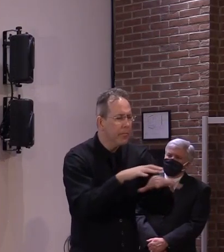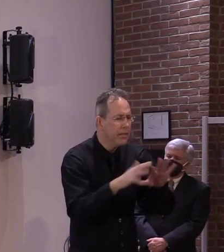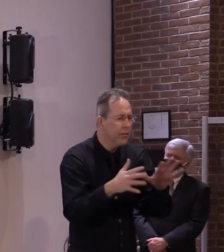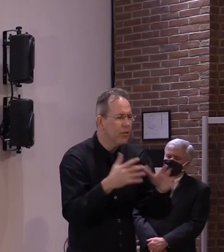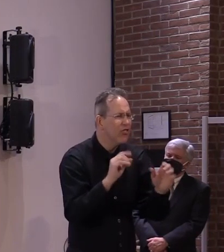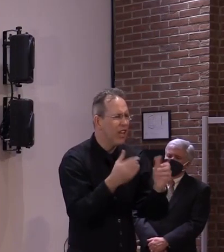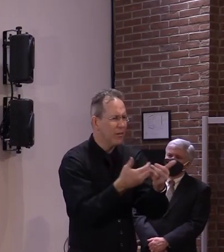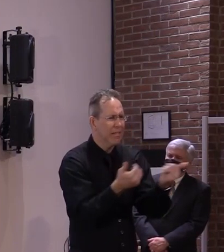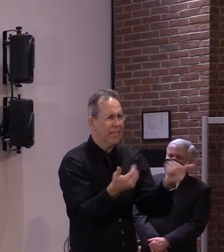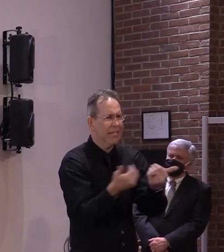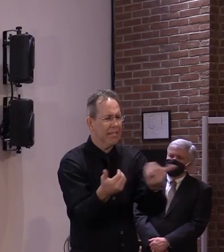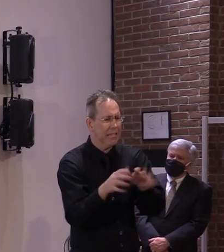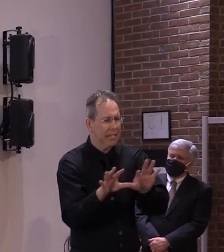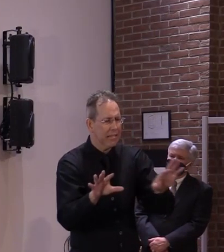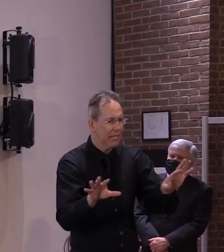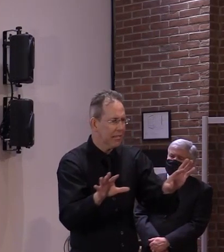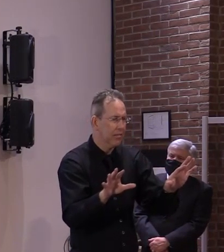to 74,